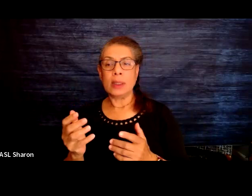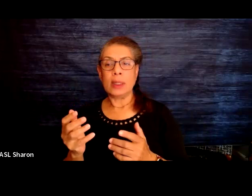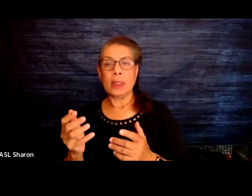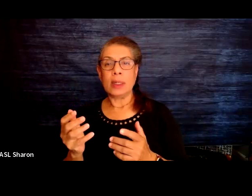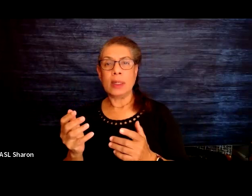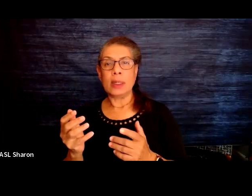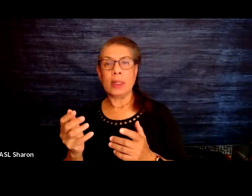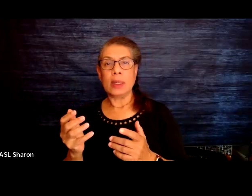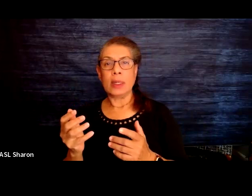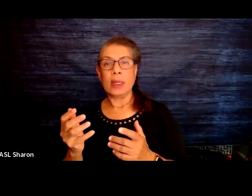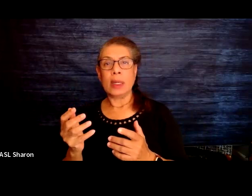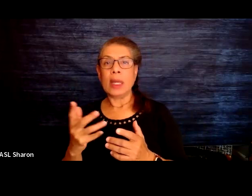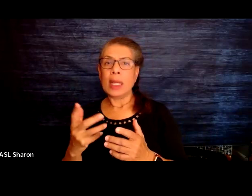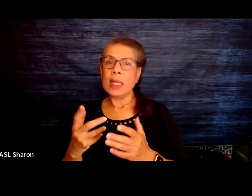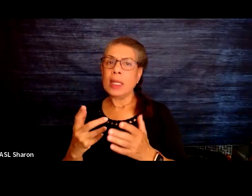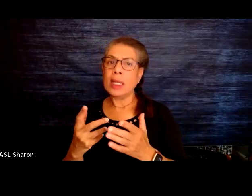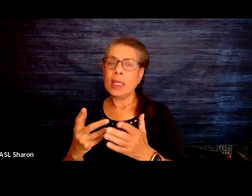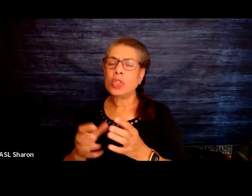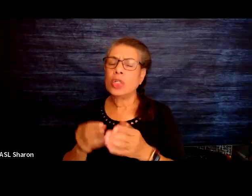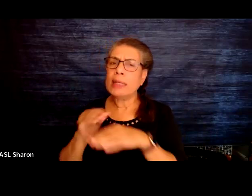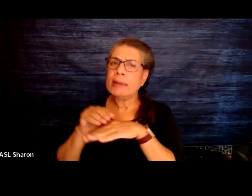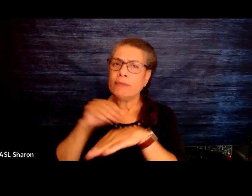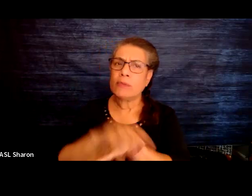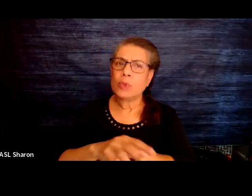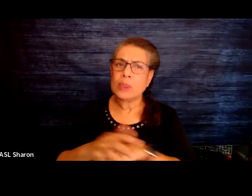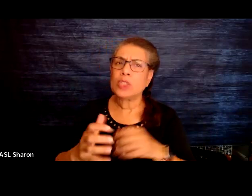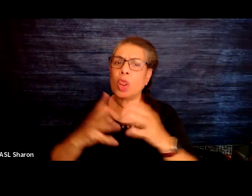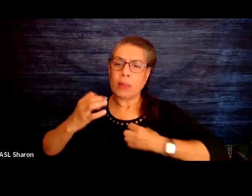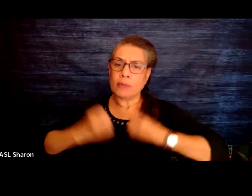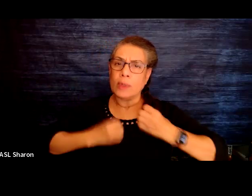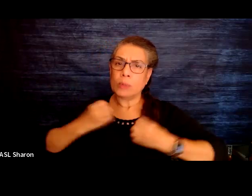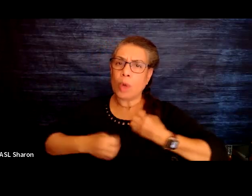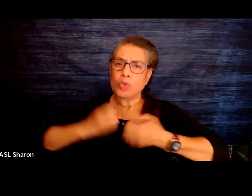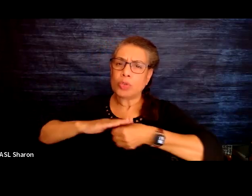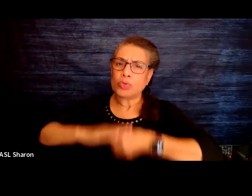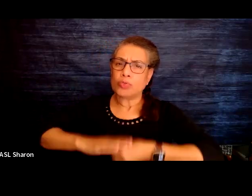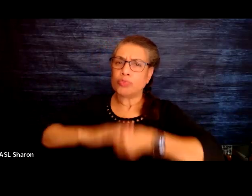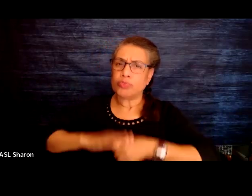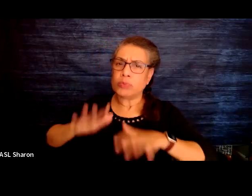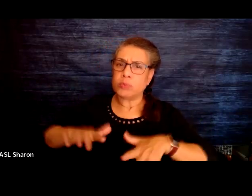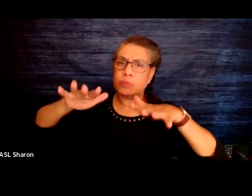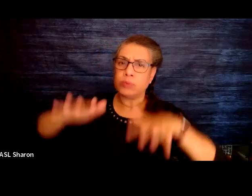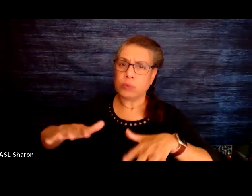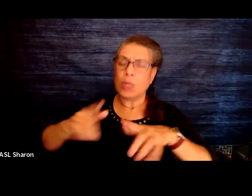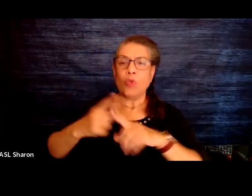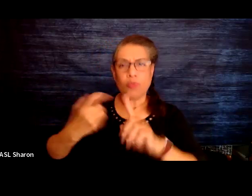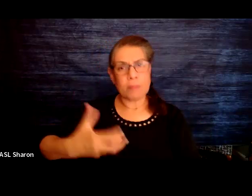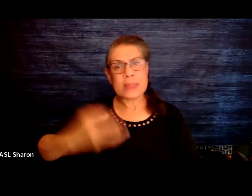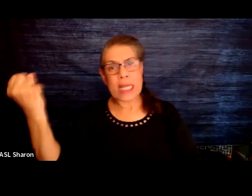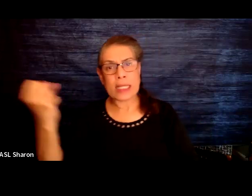and they have caused a lot of emotional distress. A pesar de su esfuerzo por encajar, las